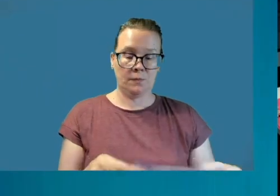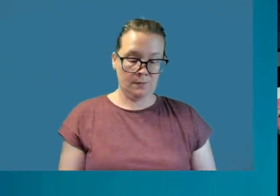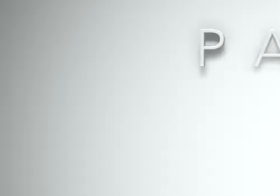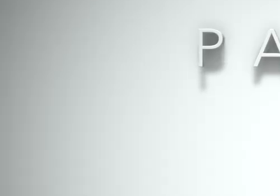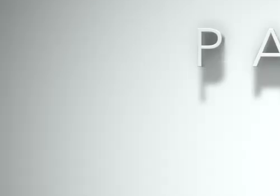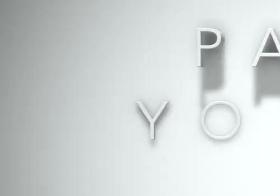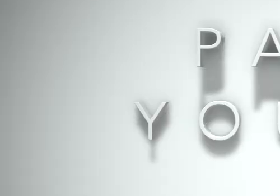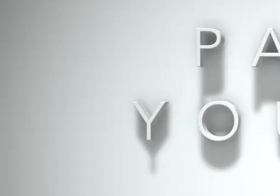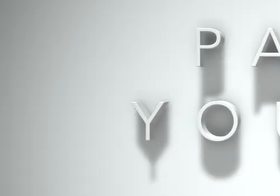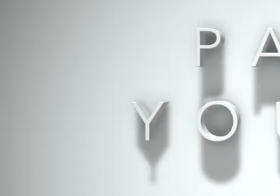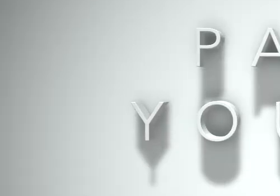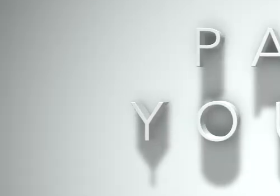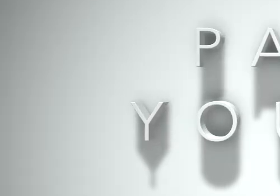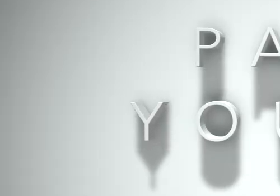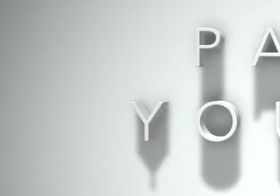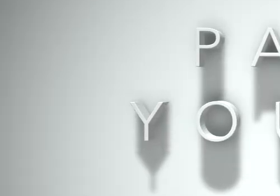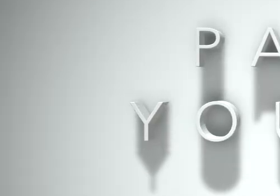top.